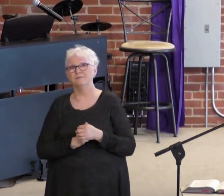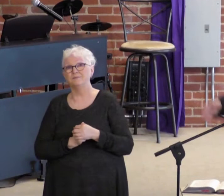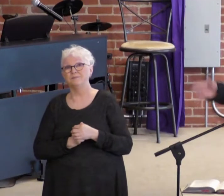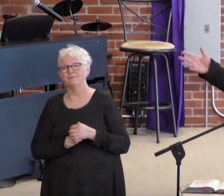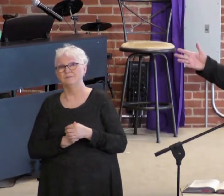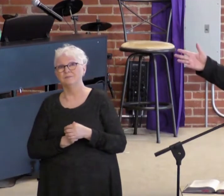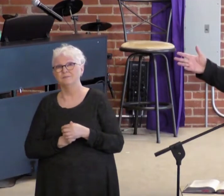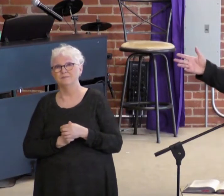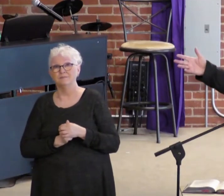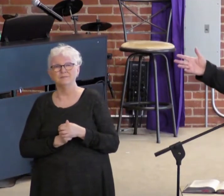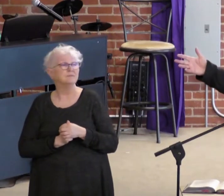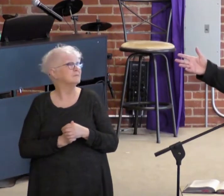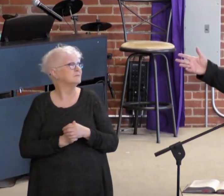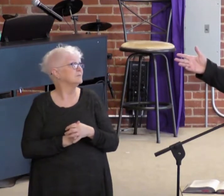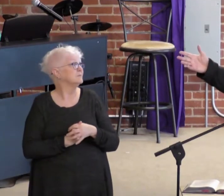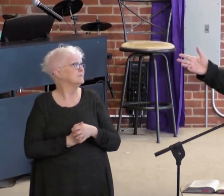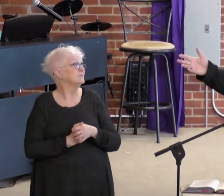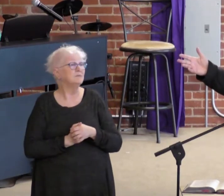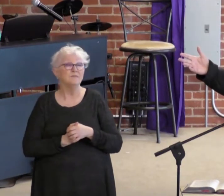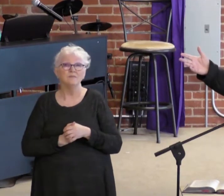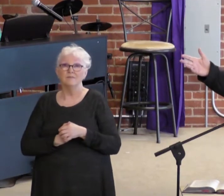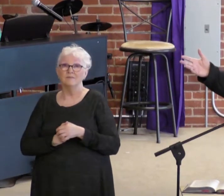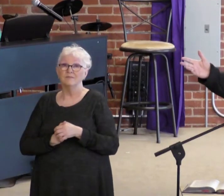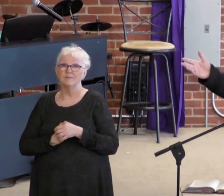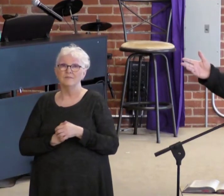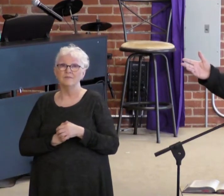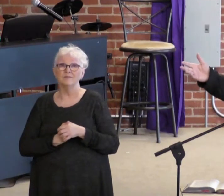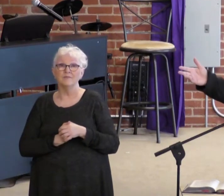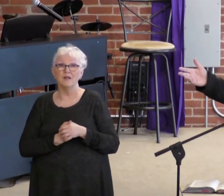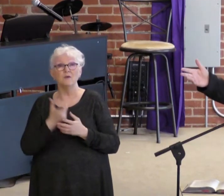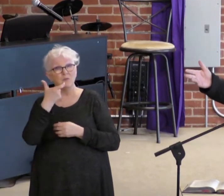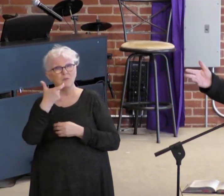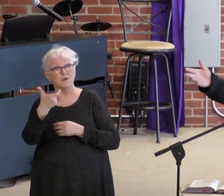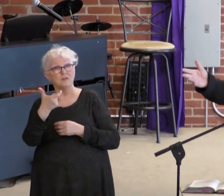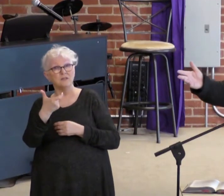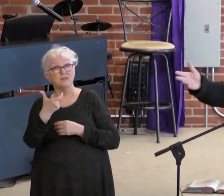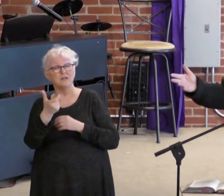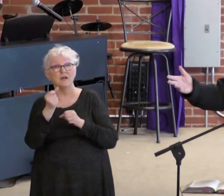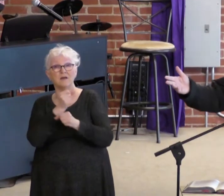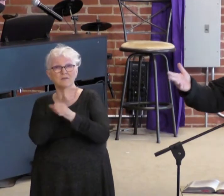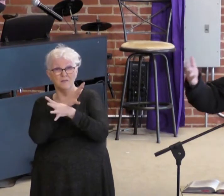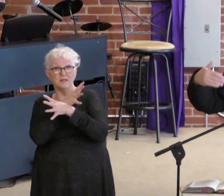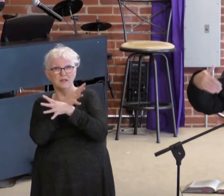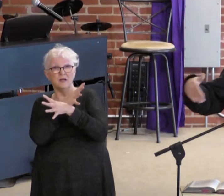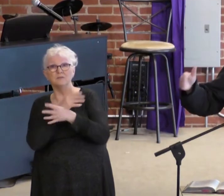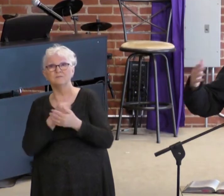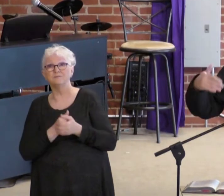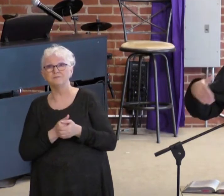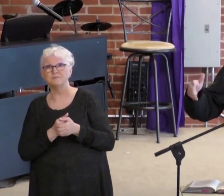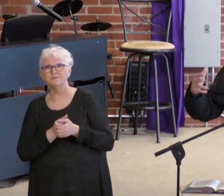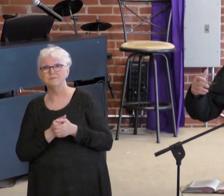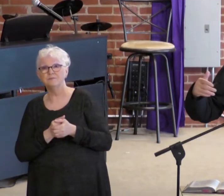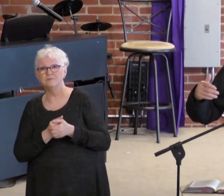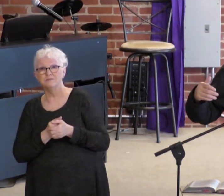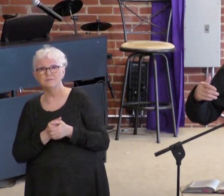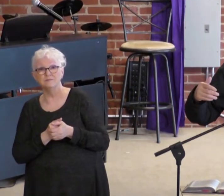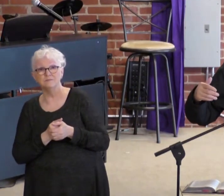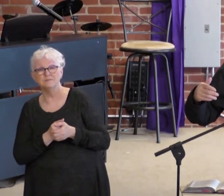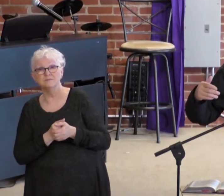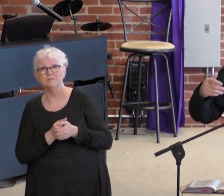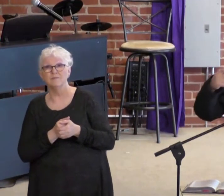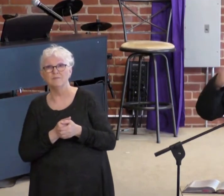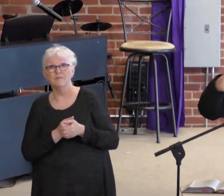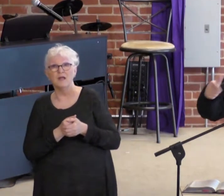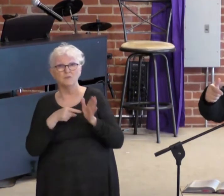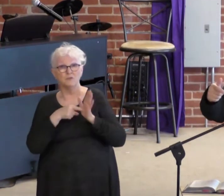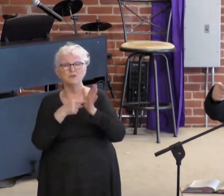We were looking at a video that Jimmy pulled up of one of our services, and we're going to run this in about